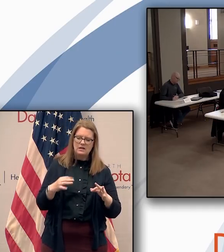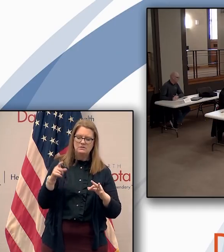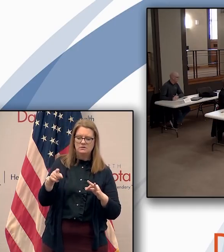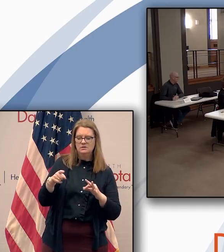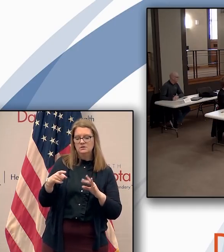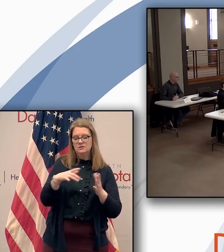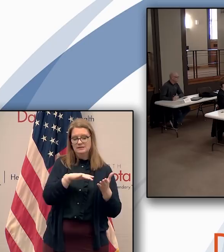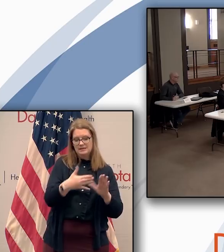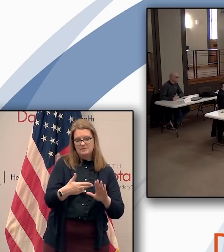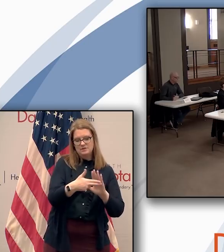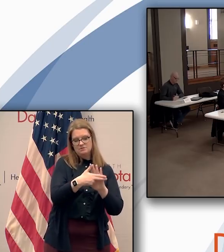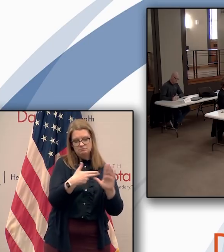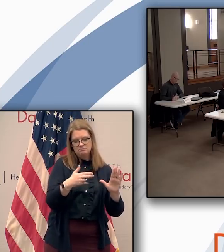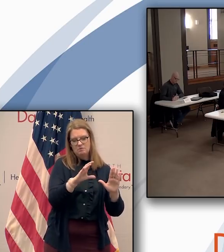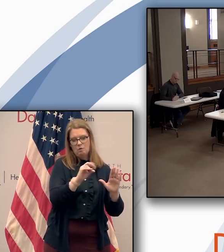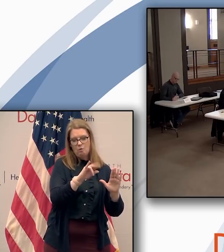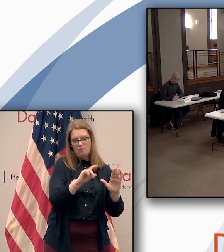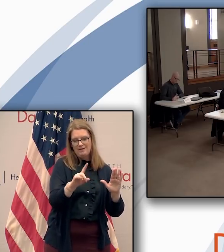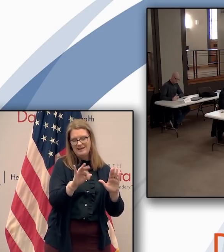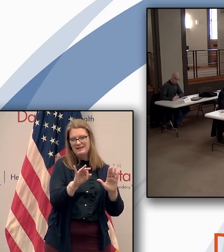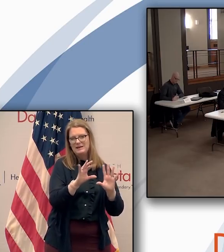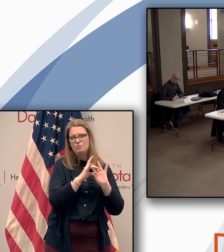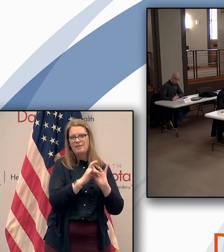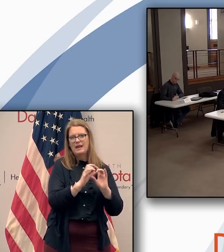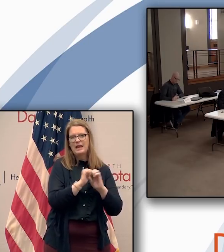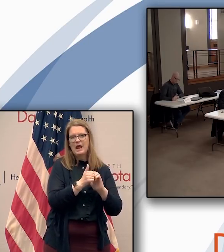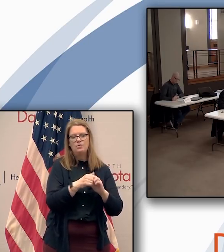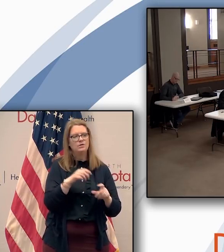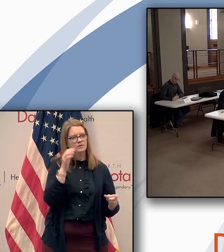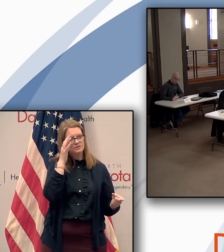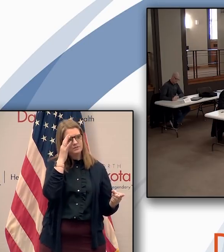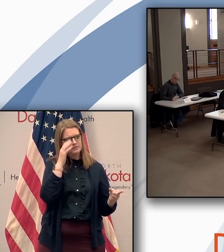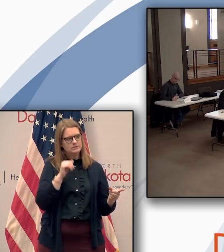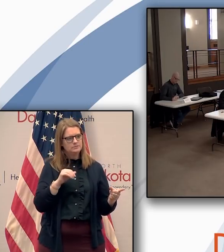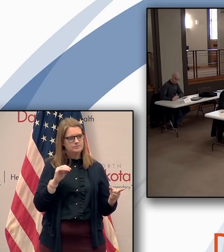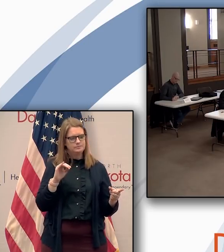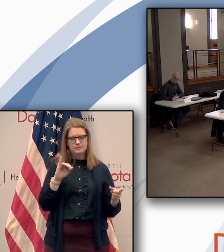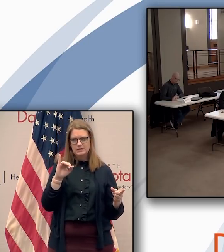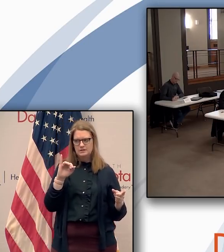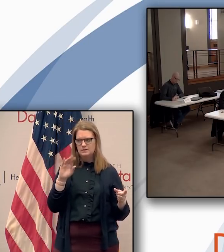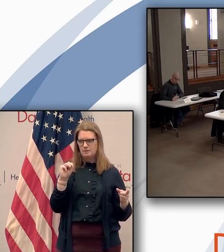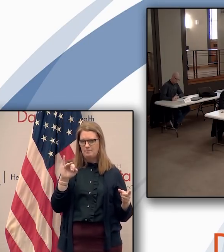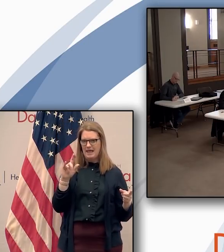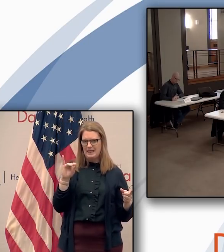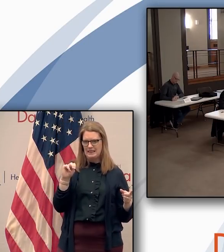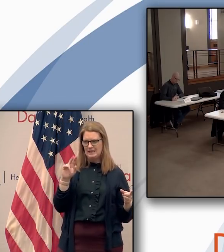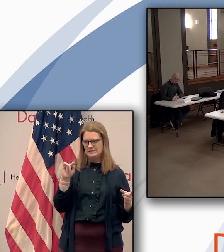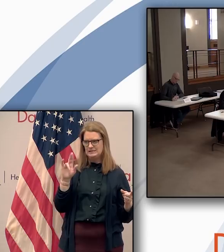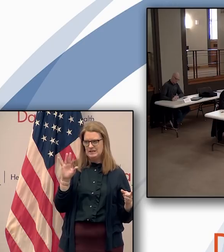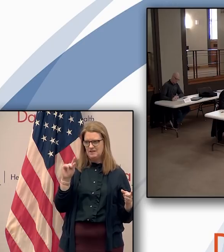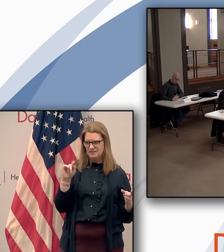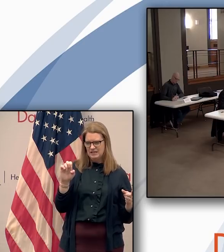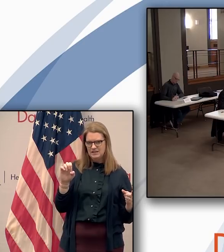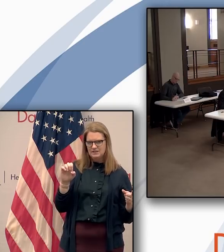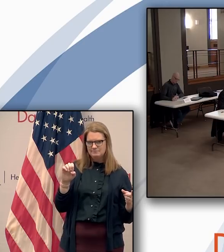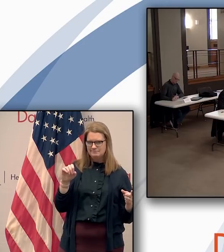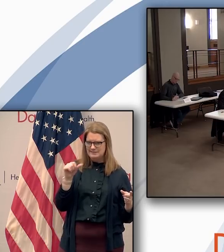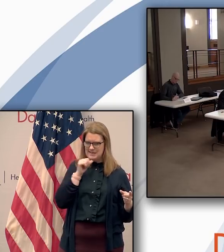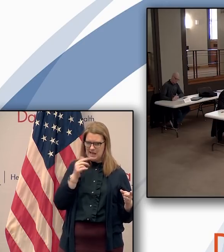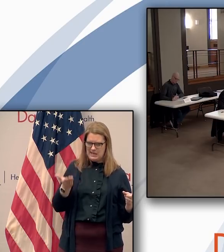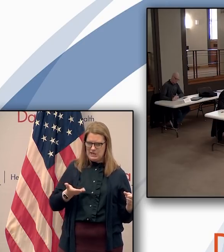are COVID-19 related? Jean, Mylon Tufte's not here today. I'll have to get